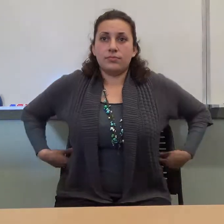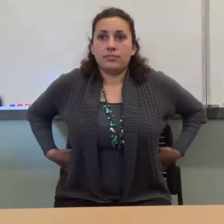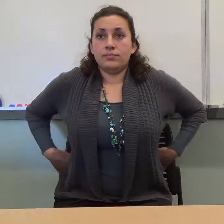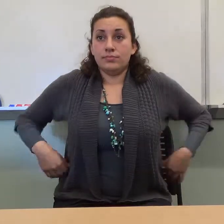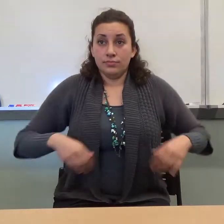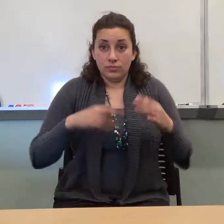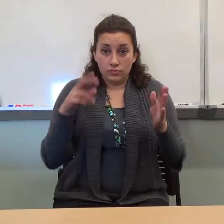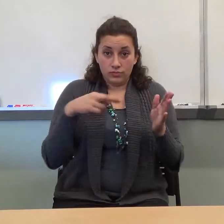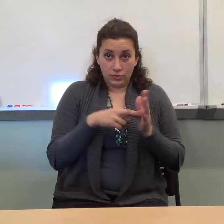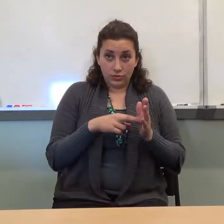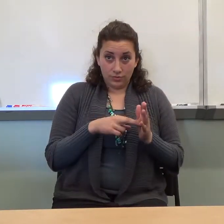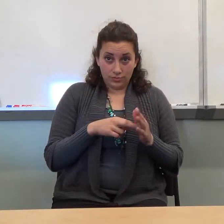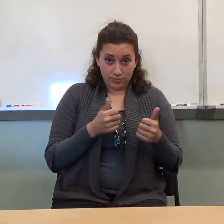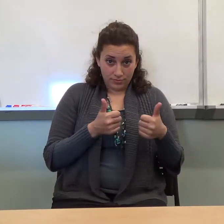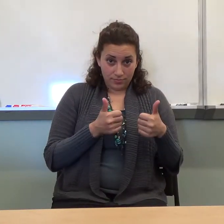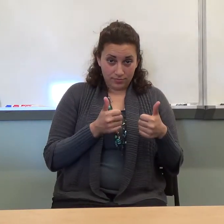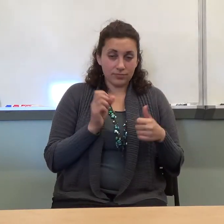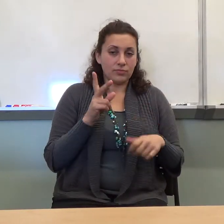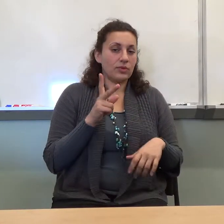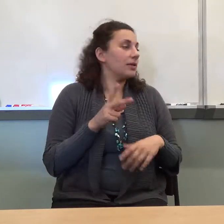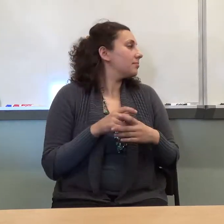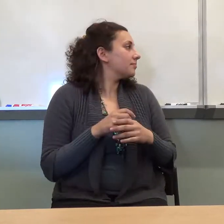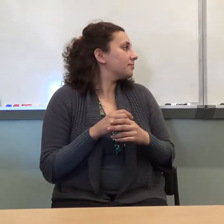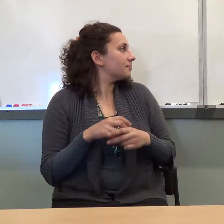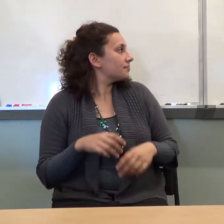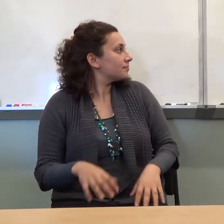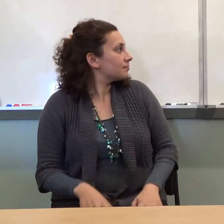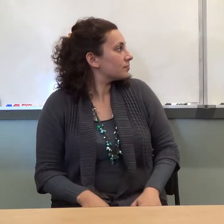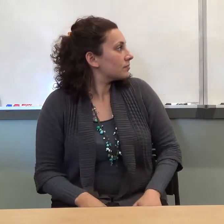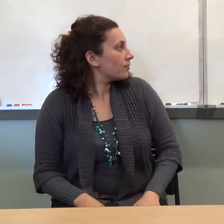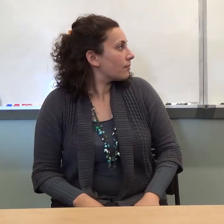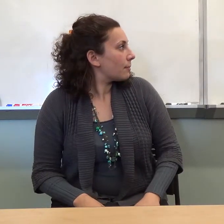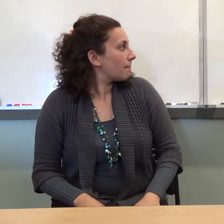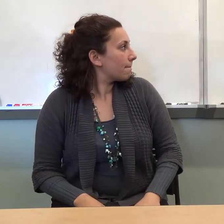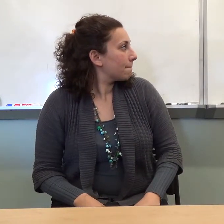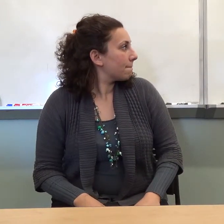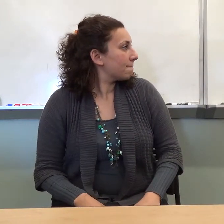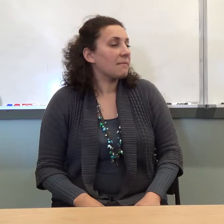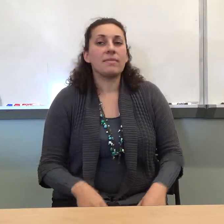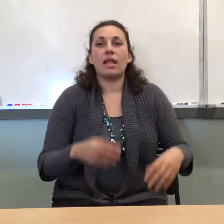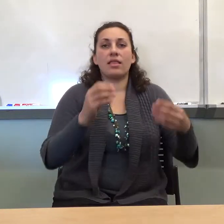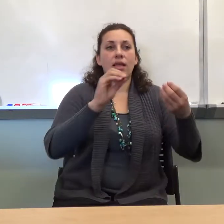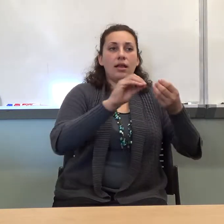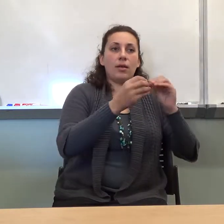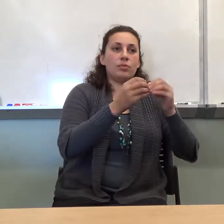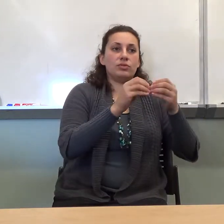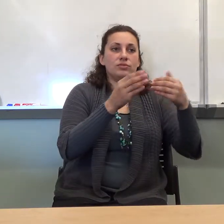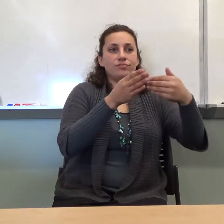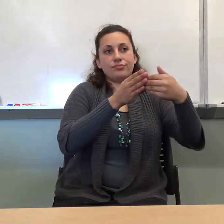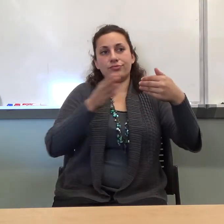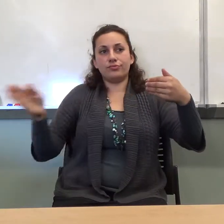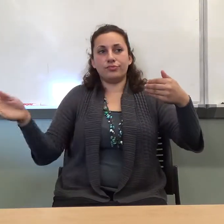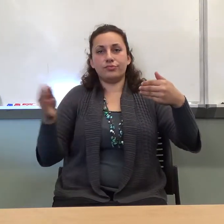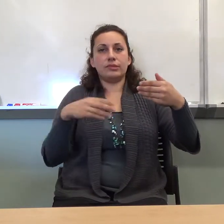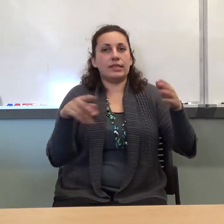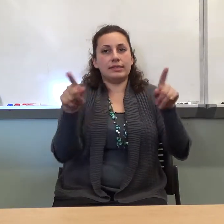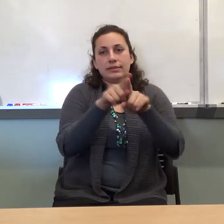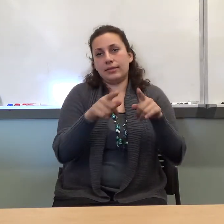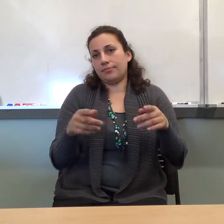next. So we write it out as it repeats. And you go out as far as you have patience to go out. All right, we want to go out to